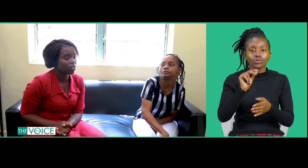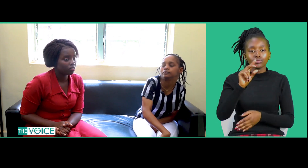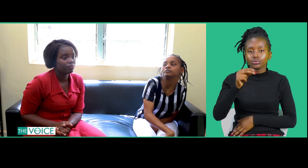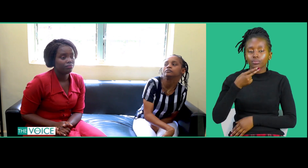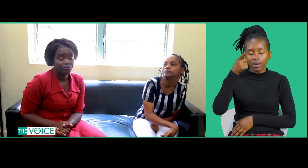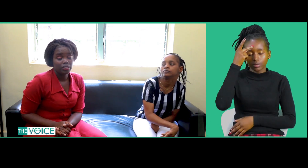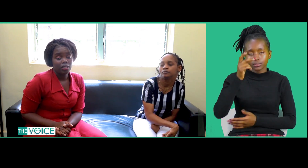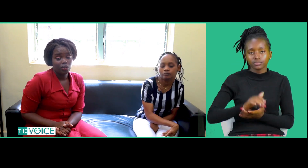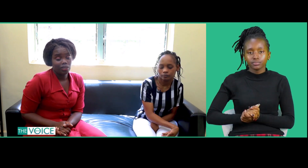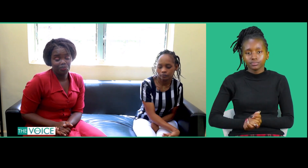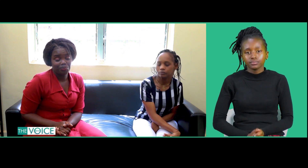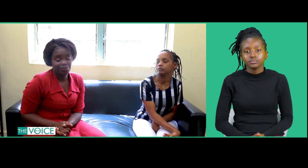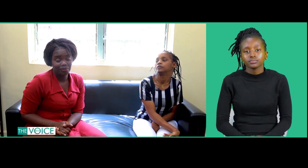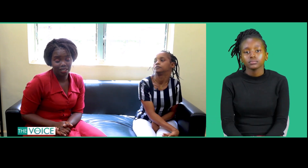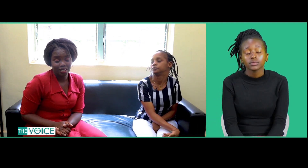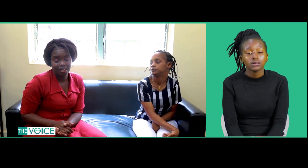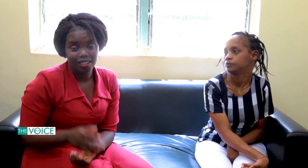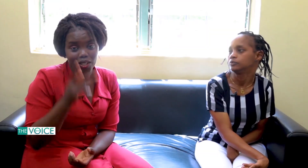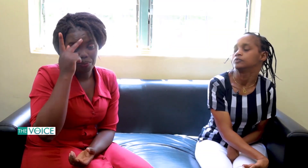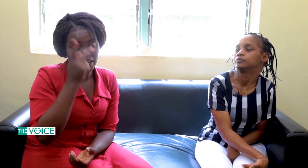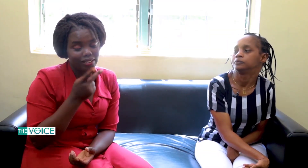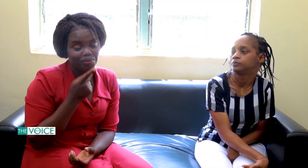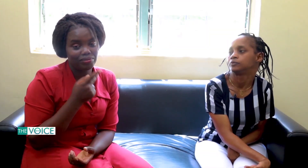Yeah. That is very true.